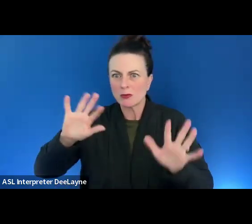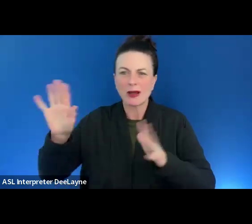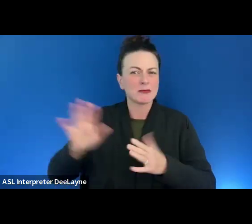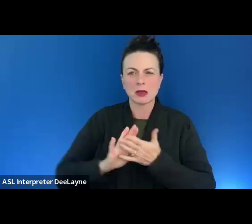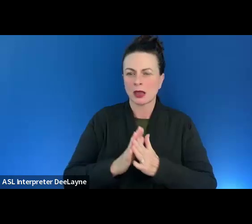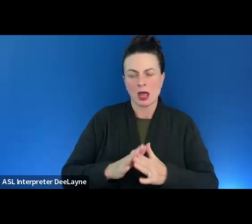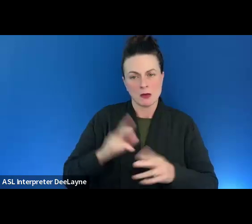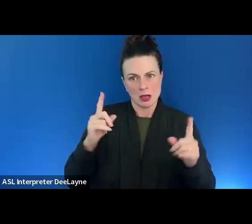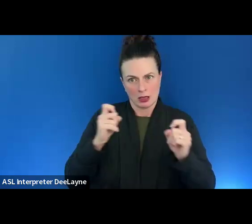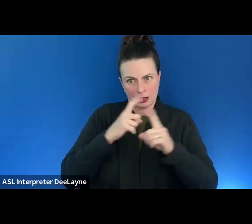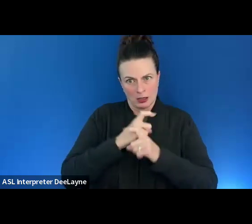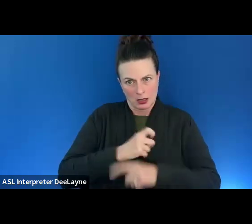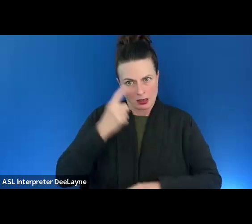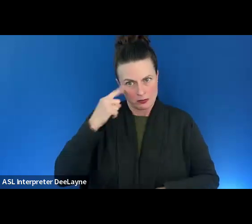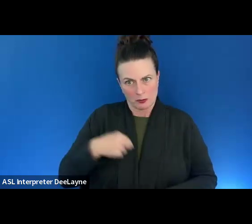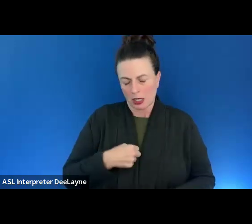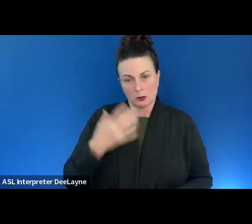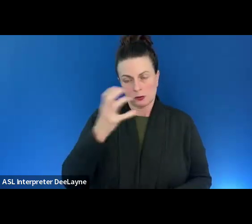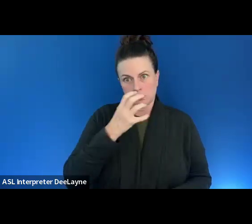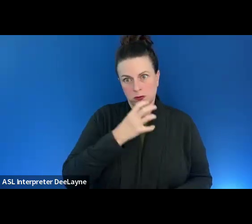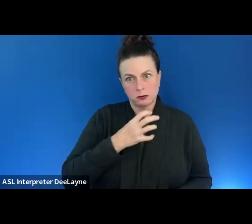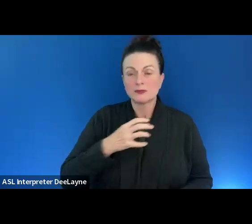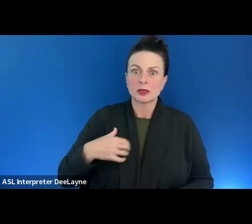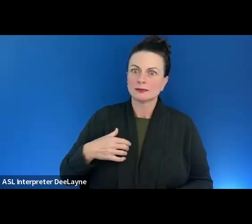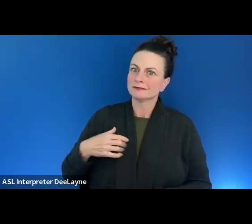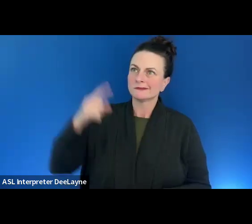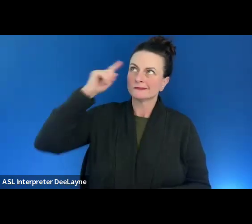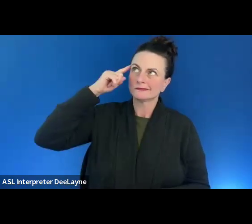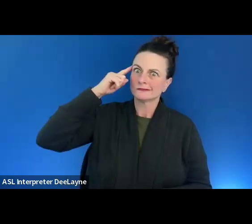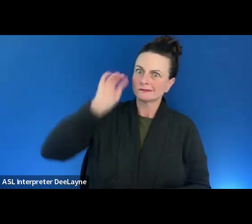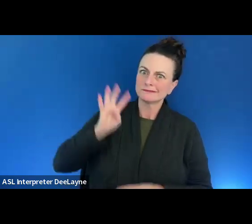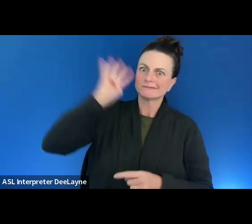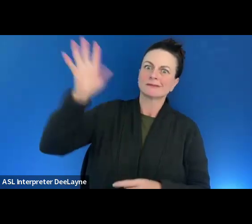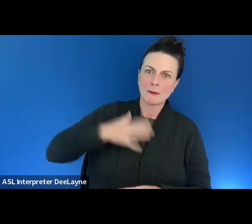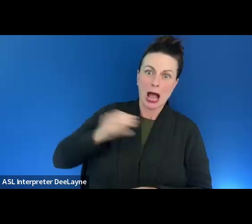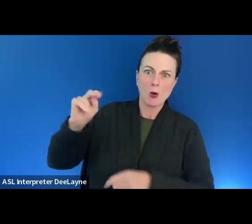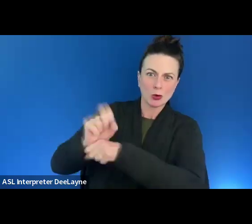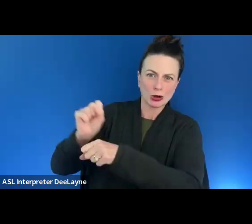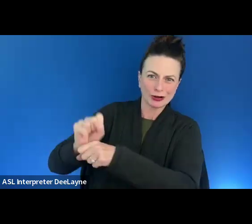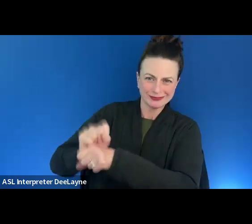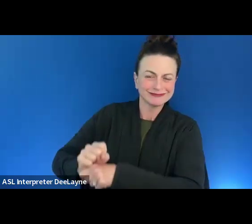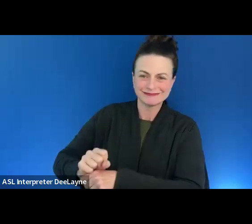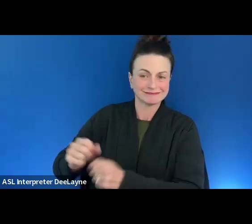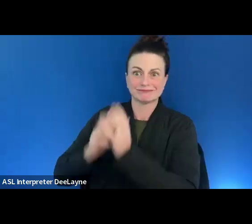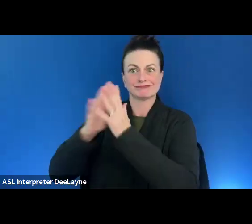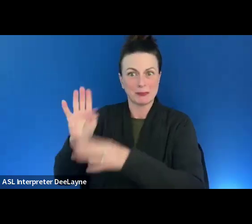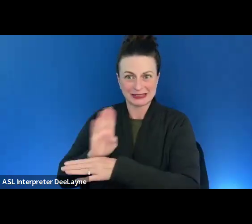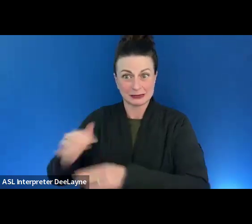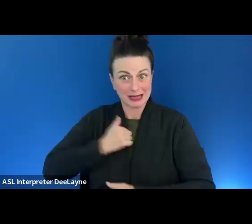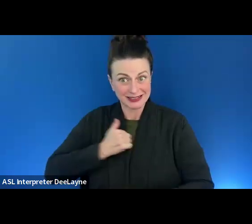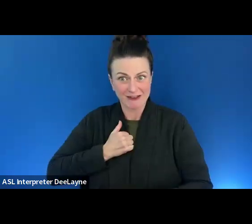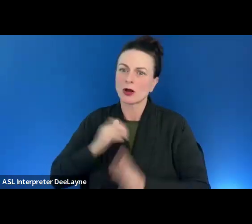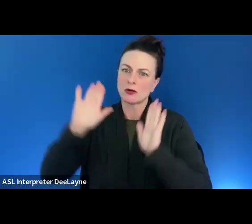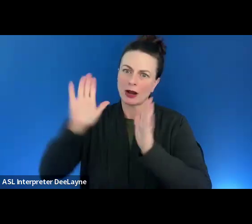became complex for me. And that's when I realized that for me, entrepreneurship was going to be a great path for me. And again, like I mentioned before, I didn't